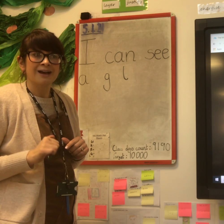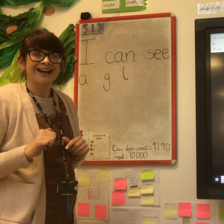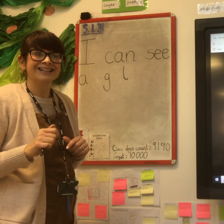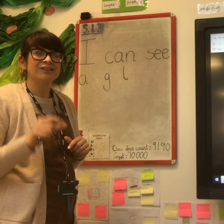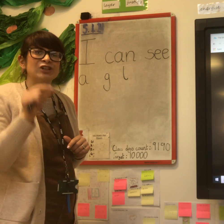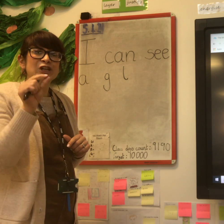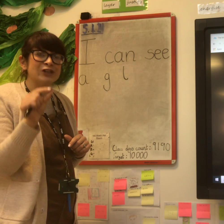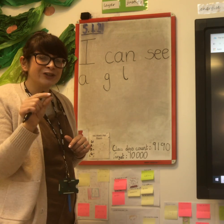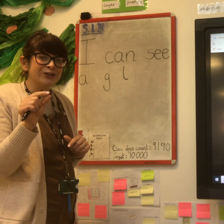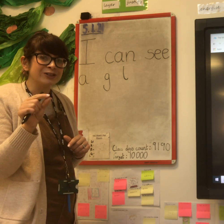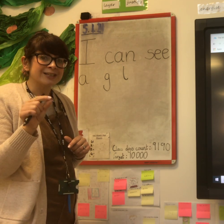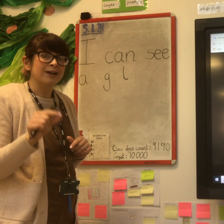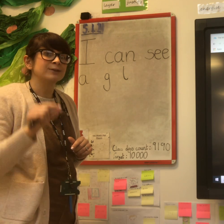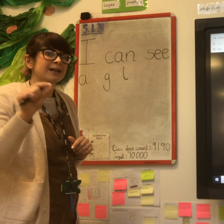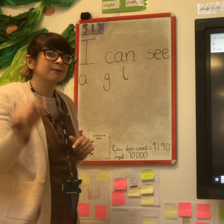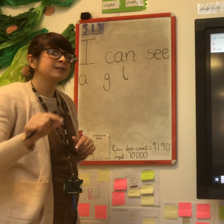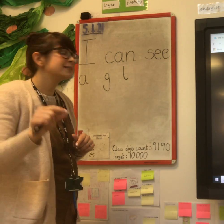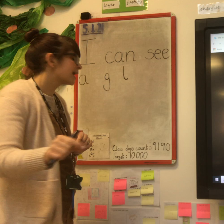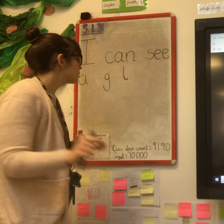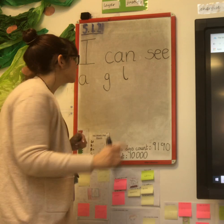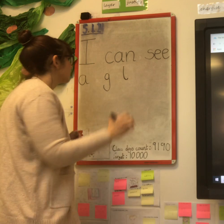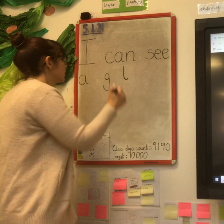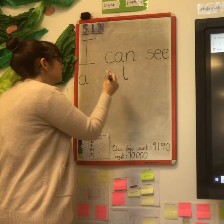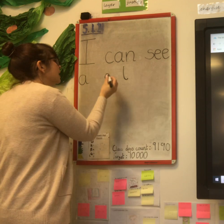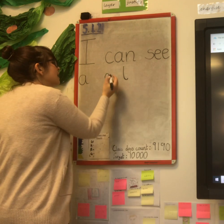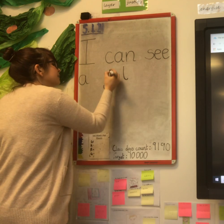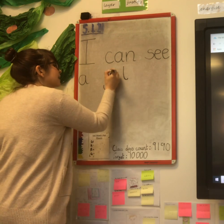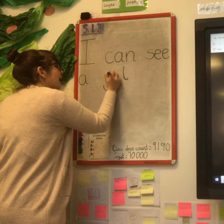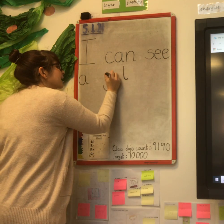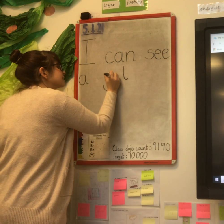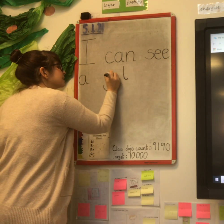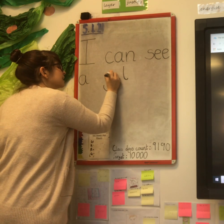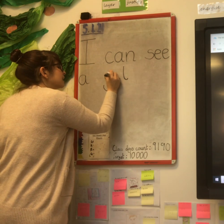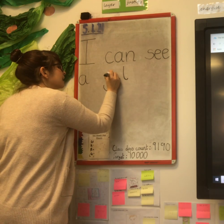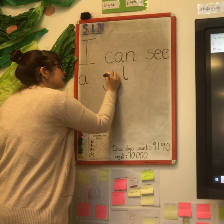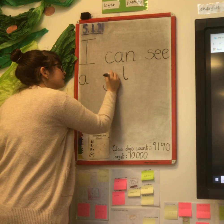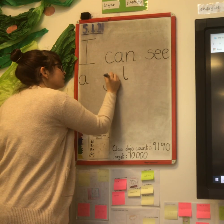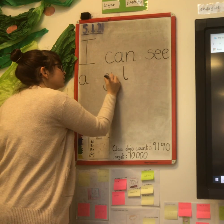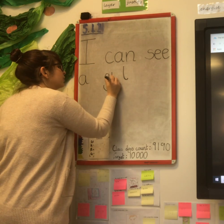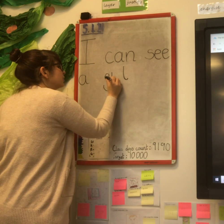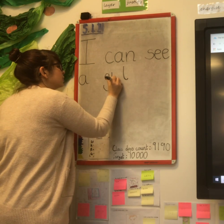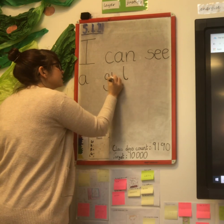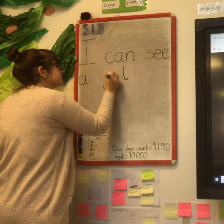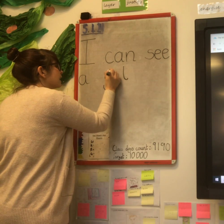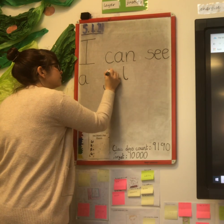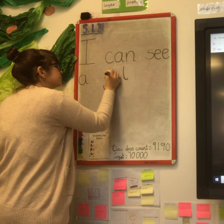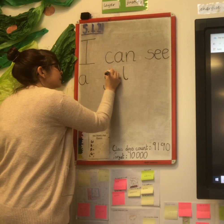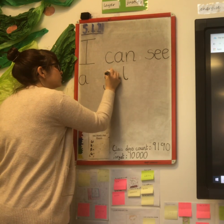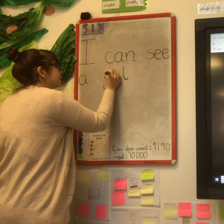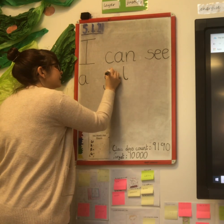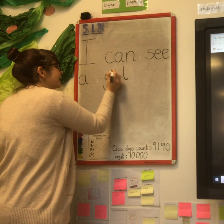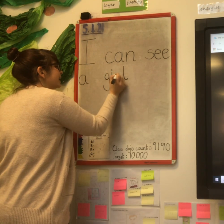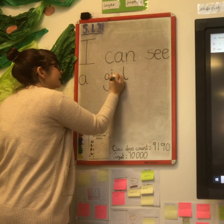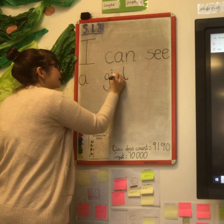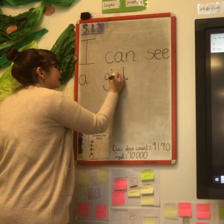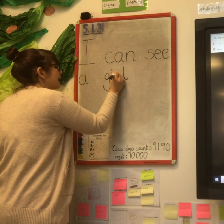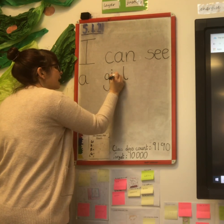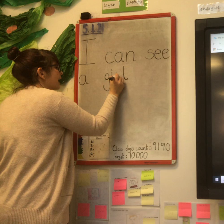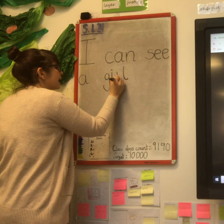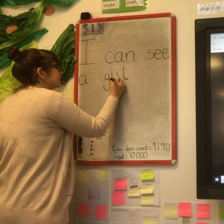I can hear an sound, and I'm going to tell you that the this time is made with an I and